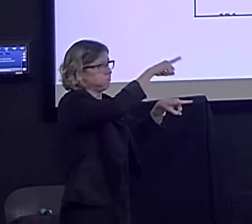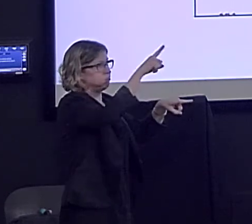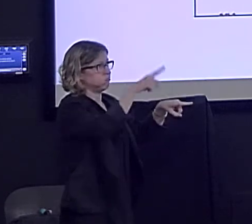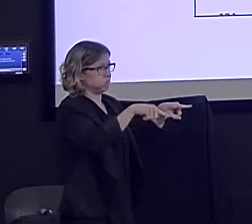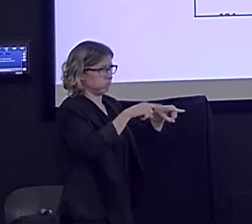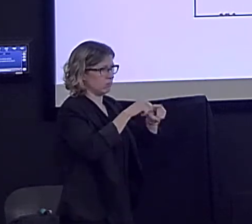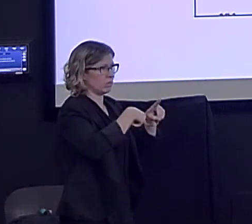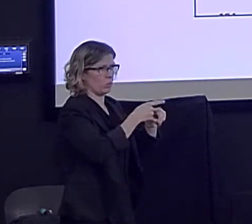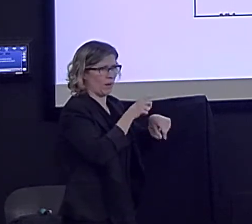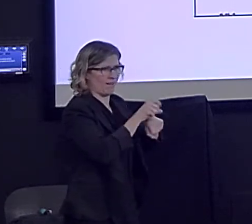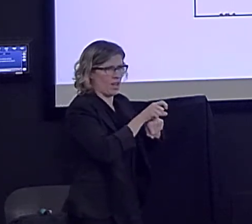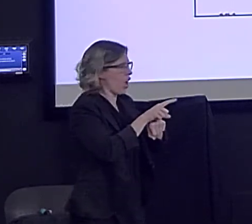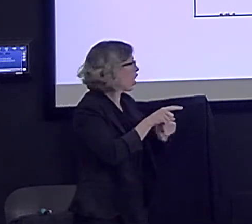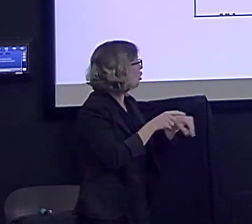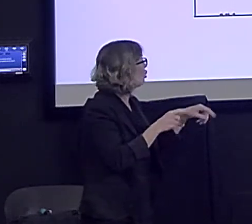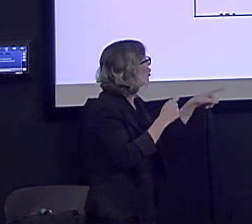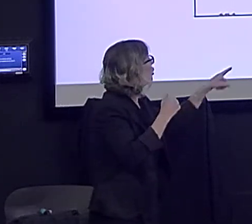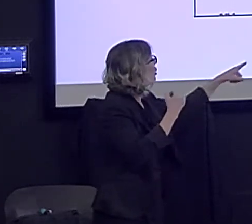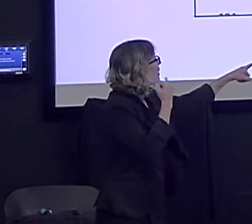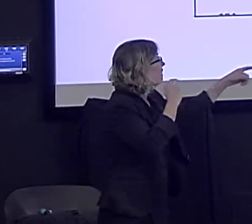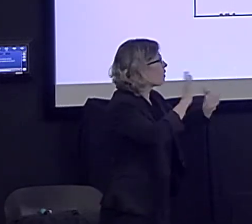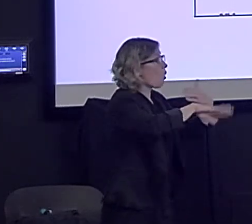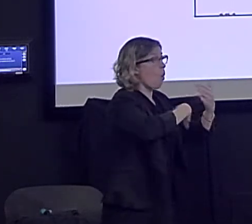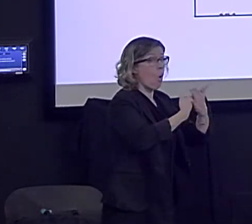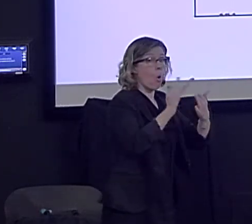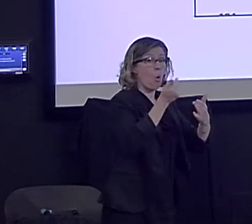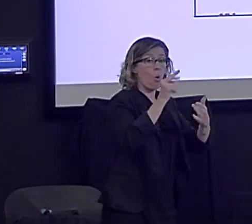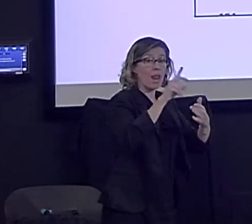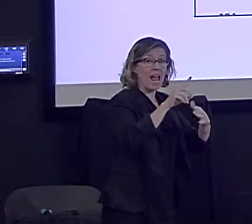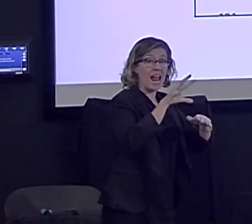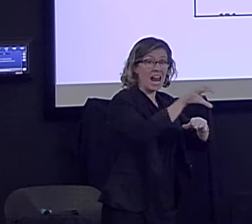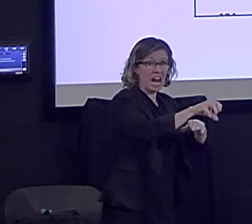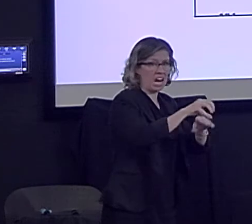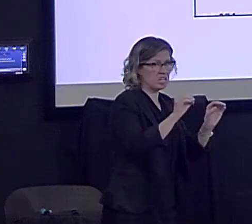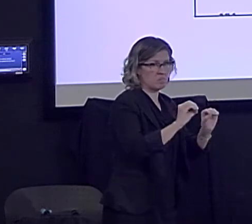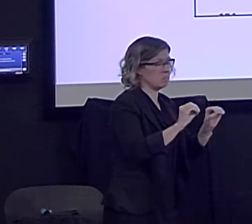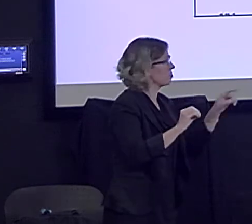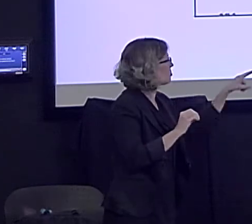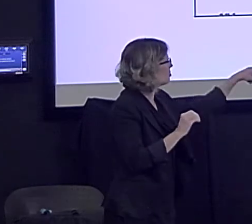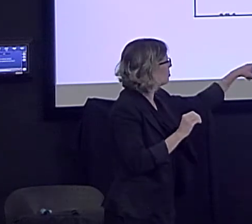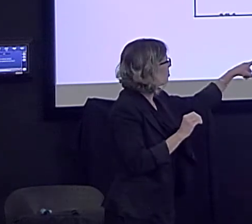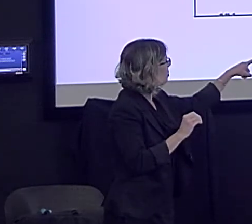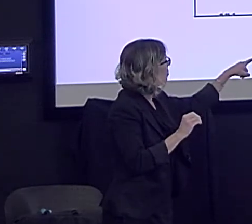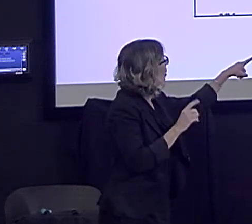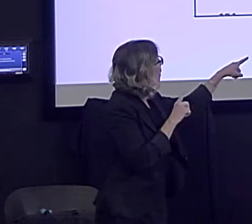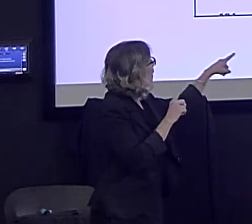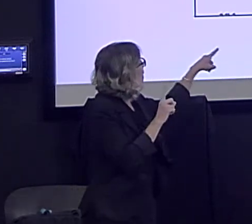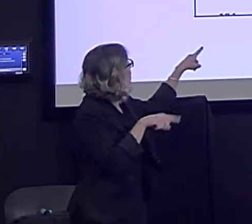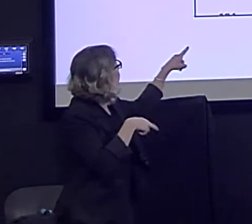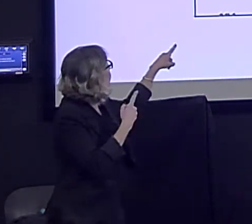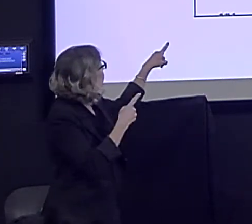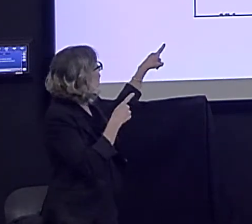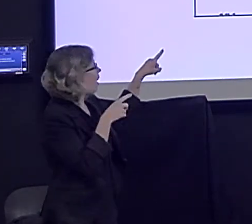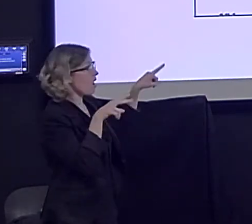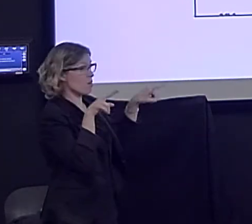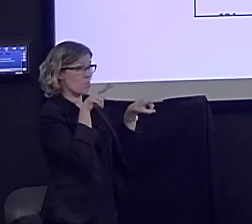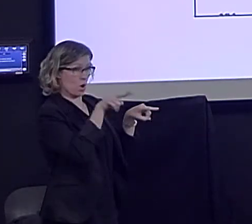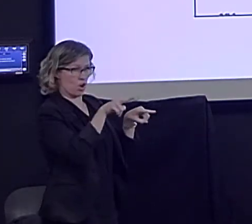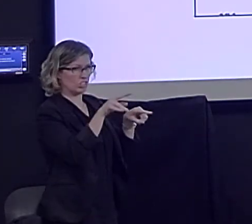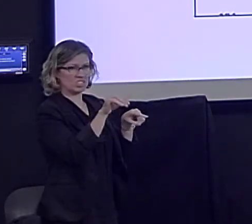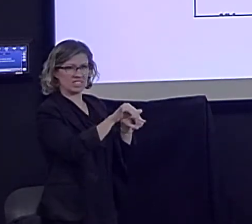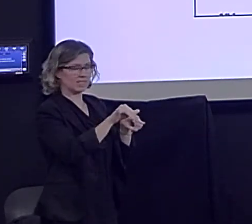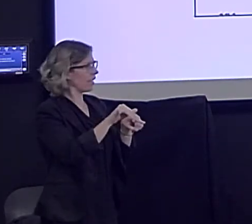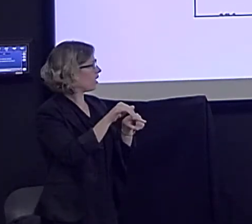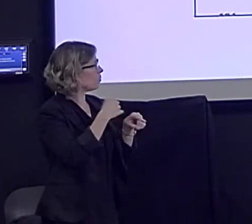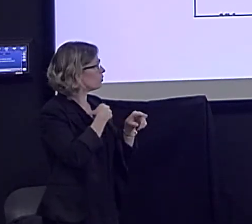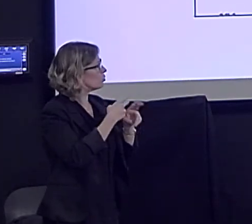hand, nothing. But in terms of observation, it's the same, it's grasping. So that's we call it